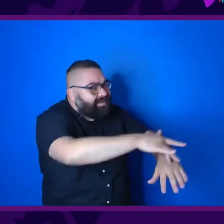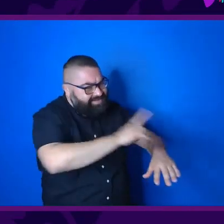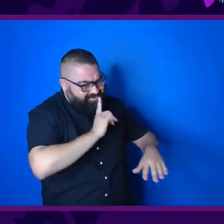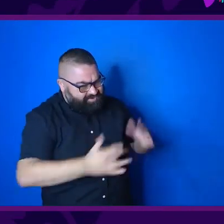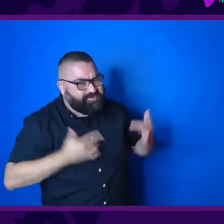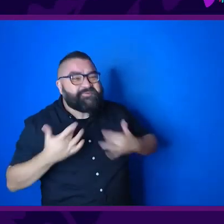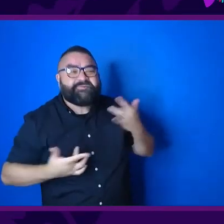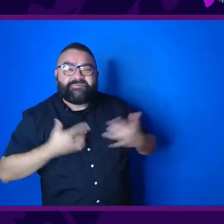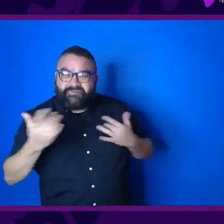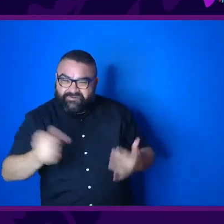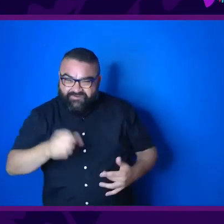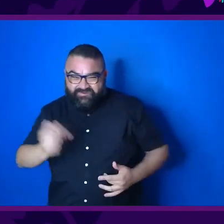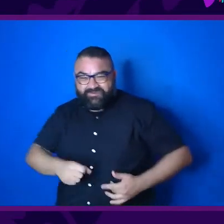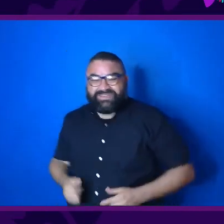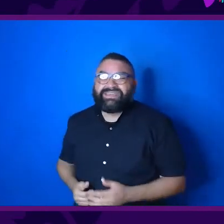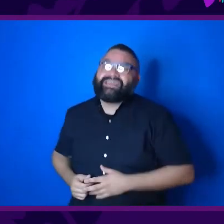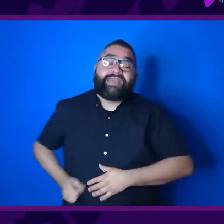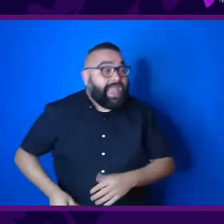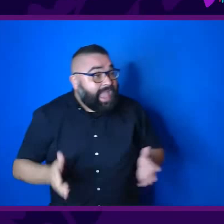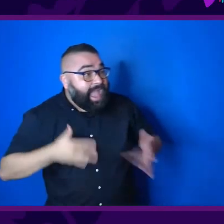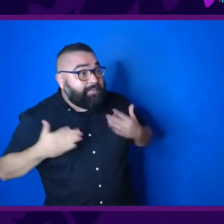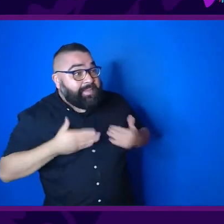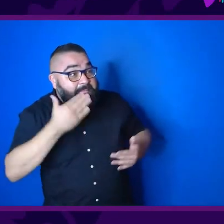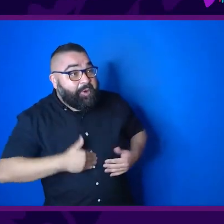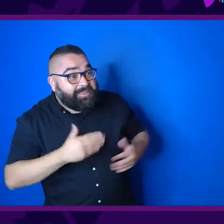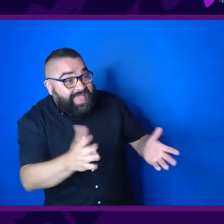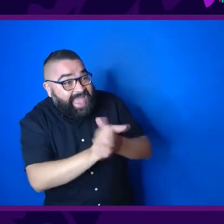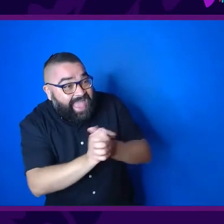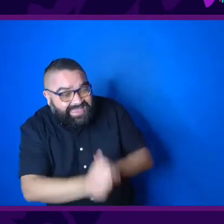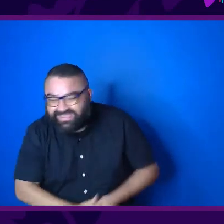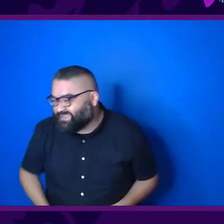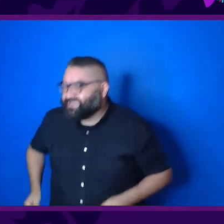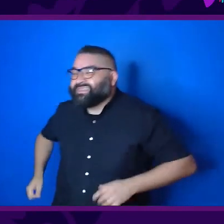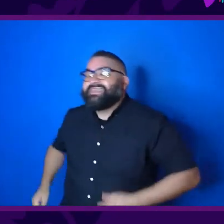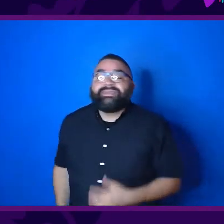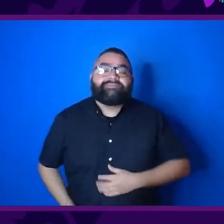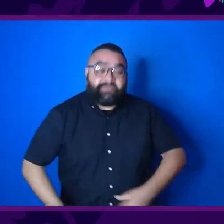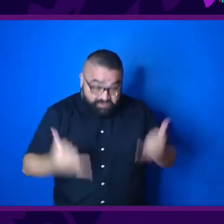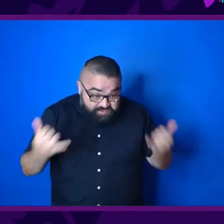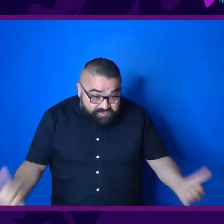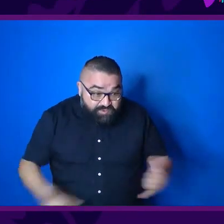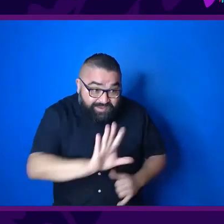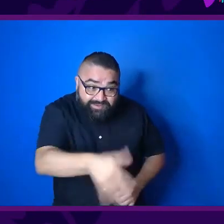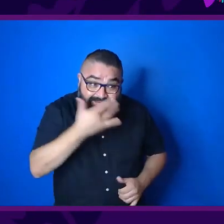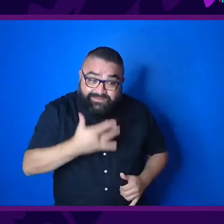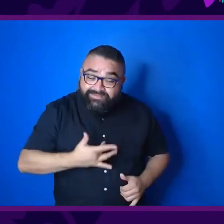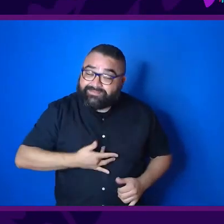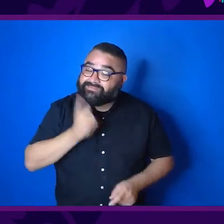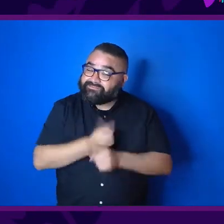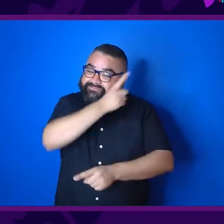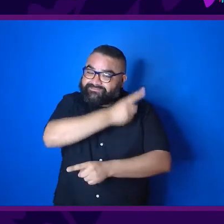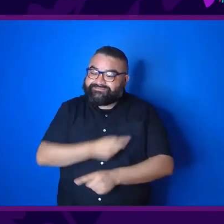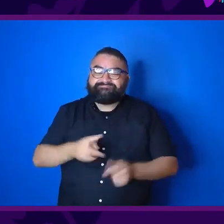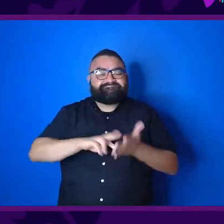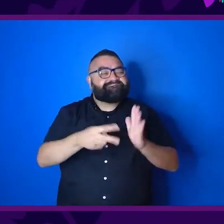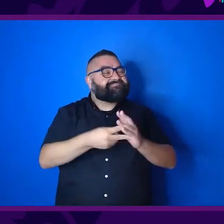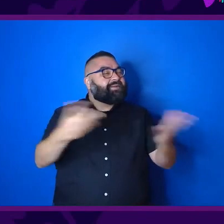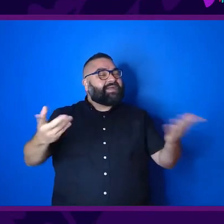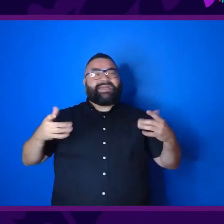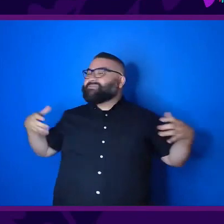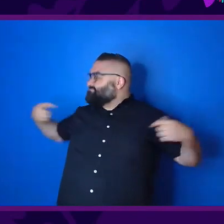birthday, Nanadi. Happy birthday, Dolores. Hoy por ser día de tu santo, te